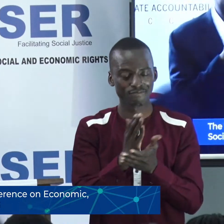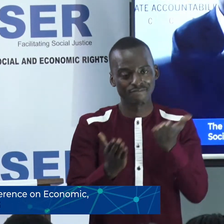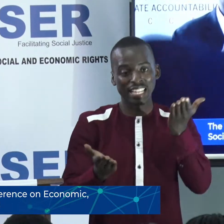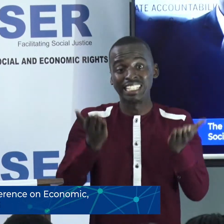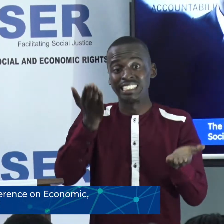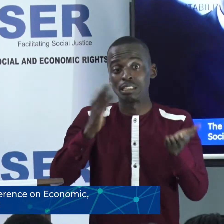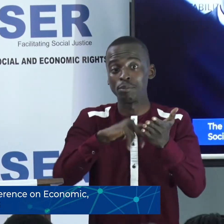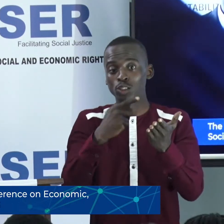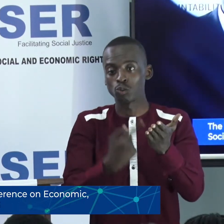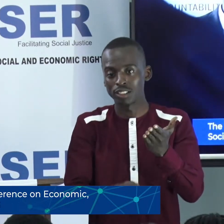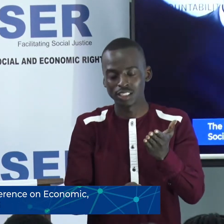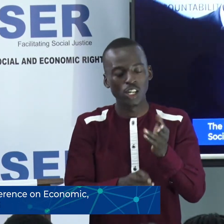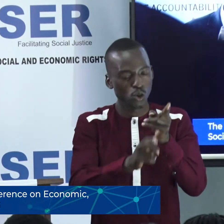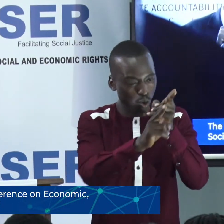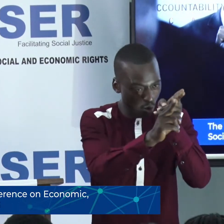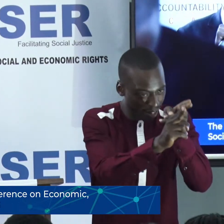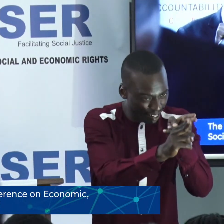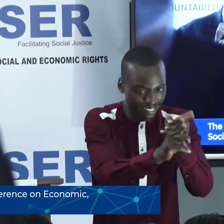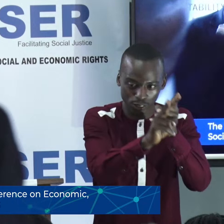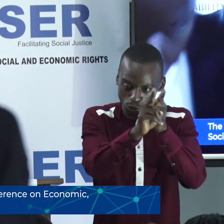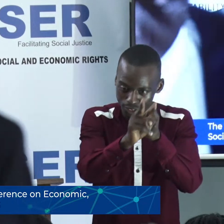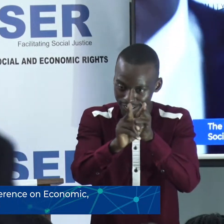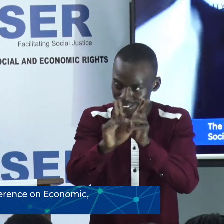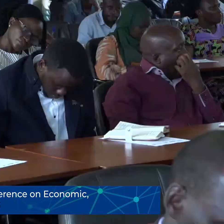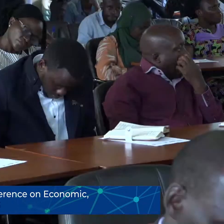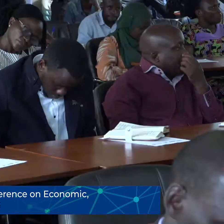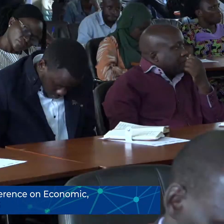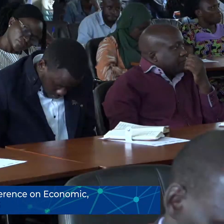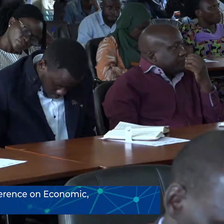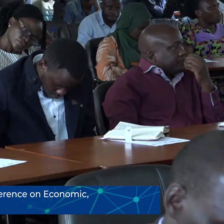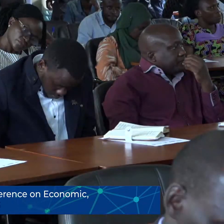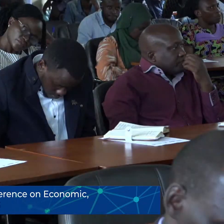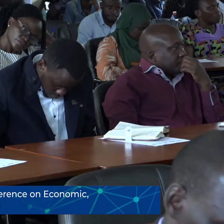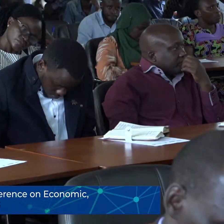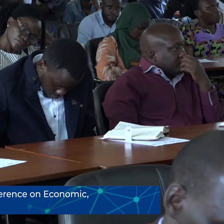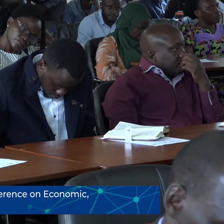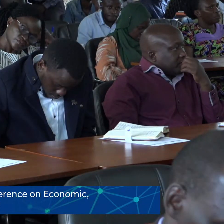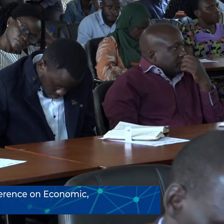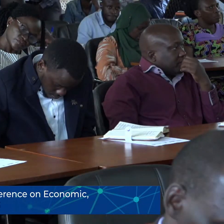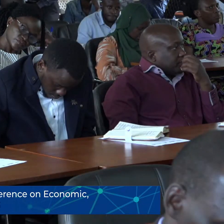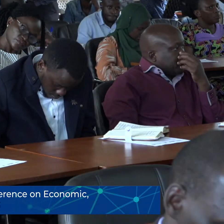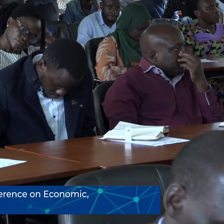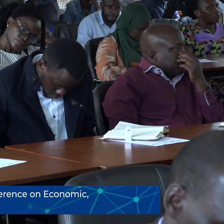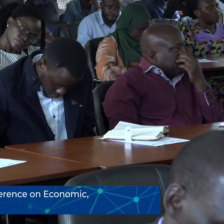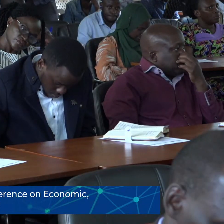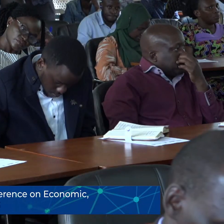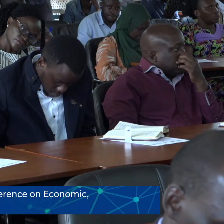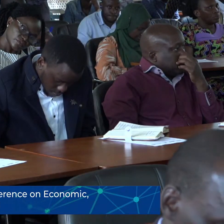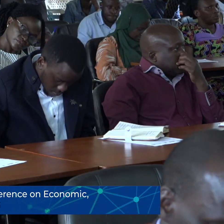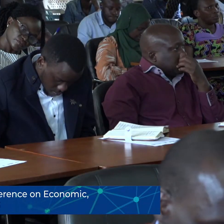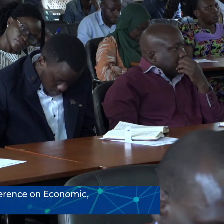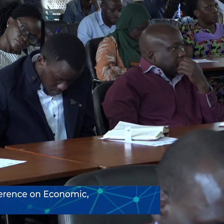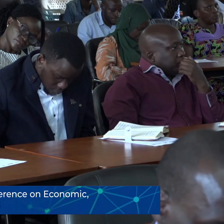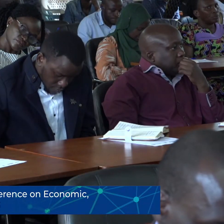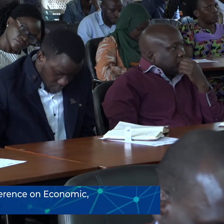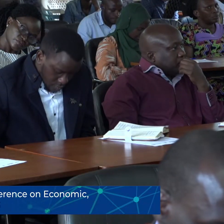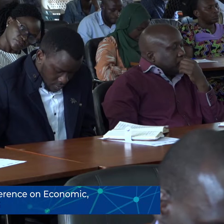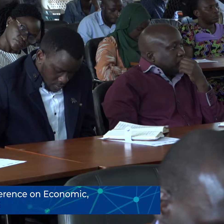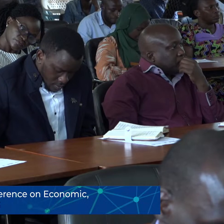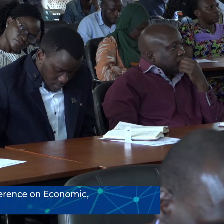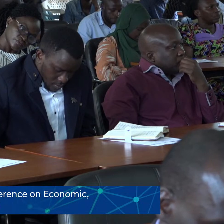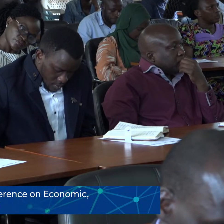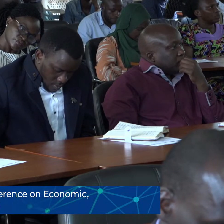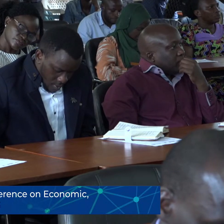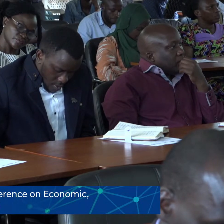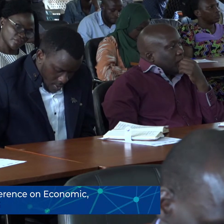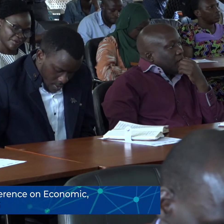justiciability is a recognition that those elements or those norms that constitute these rights are enforceable in a court of